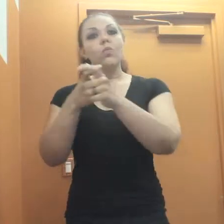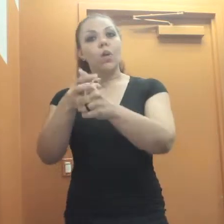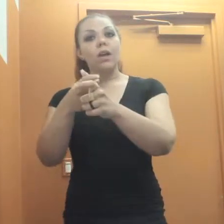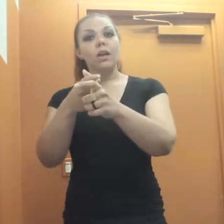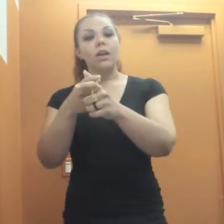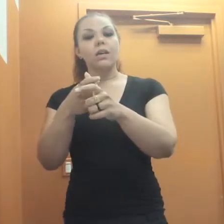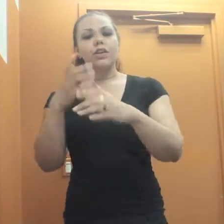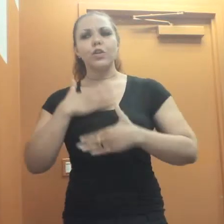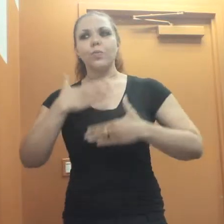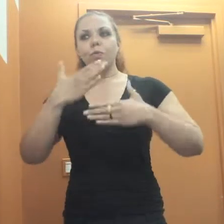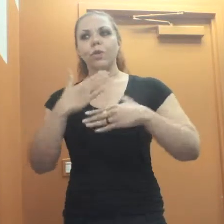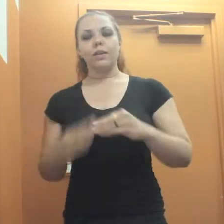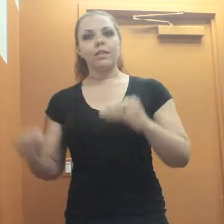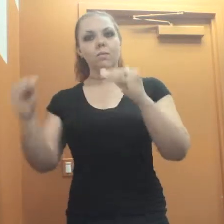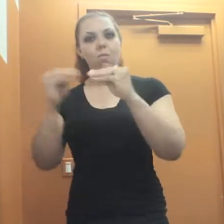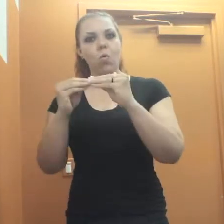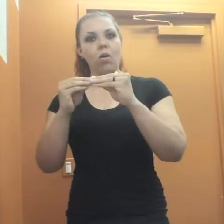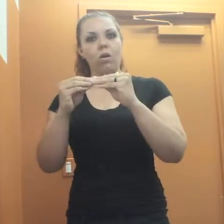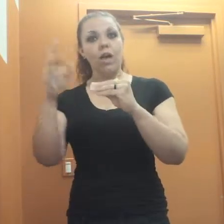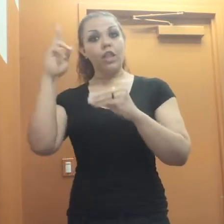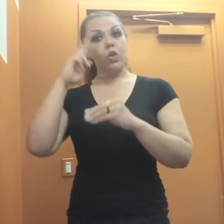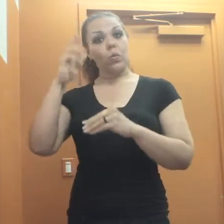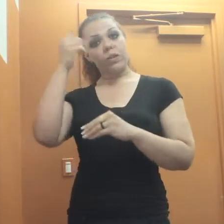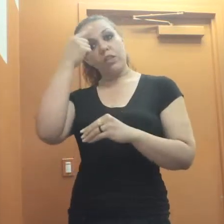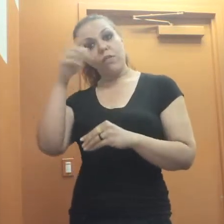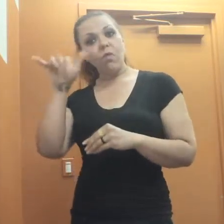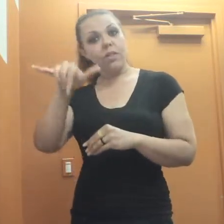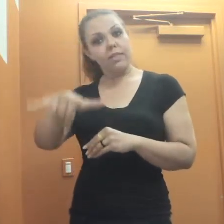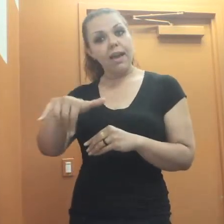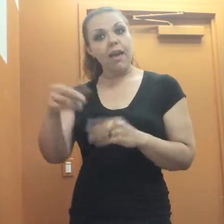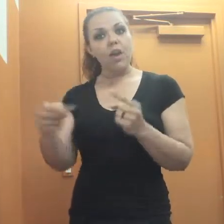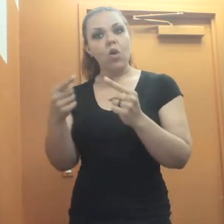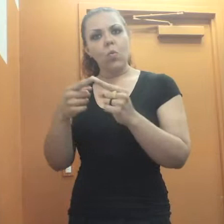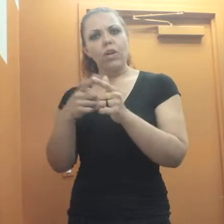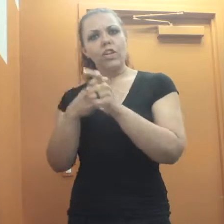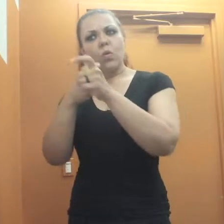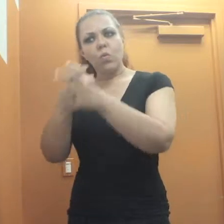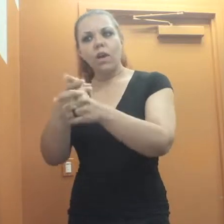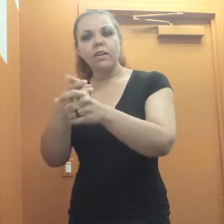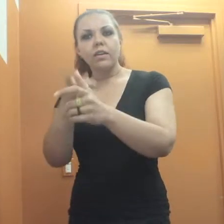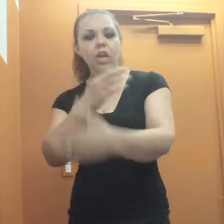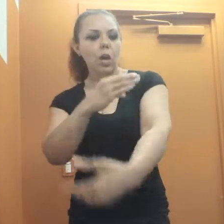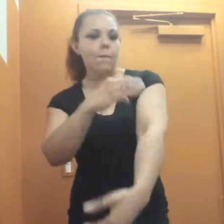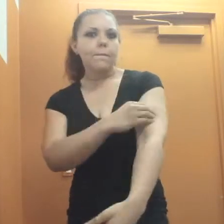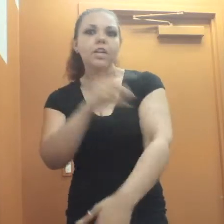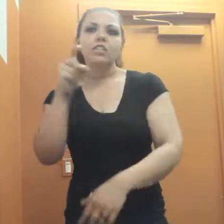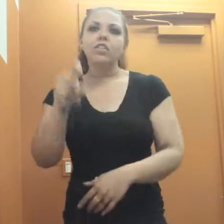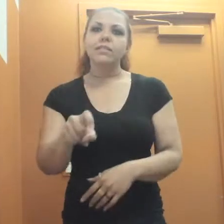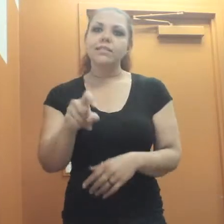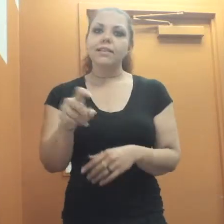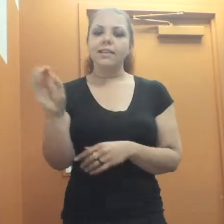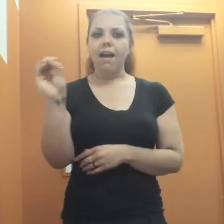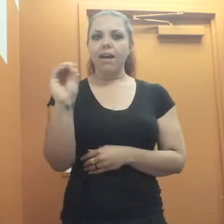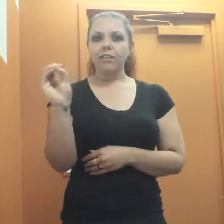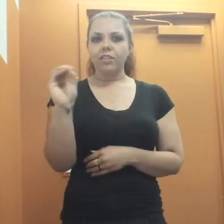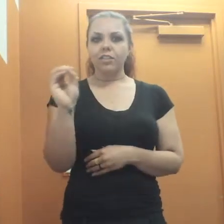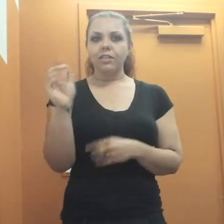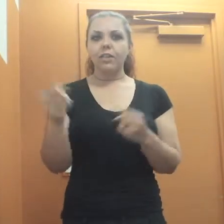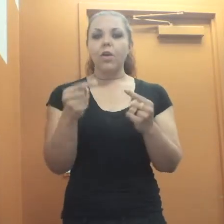your muscles need more oxygen. So when your muscles are working harder, those cells in the muscles